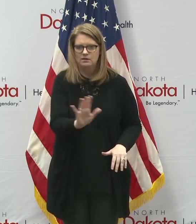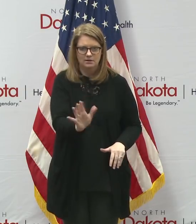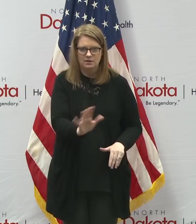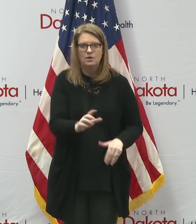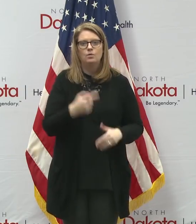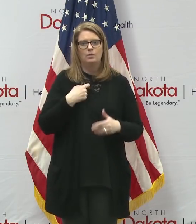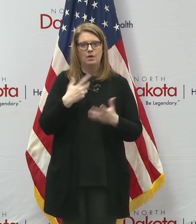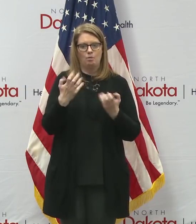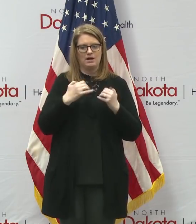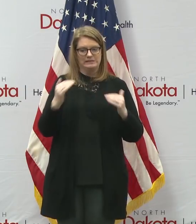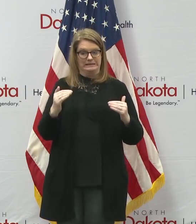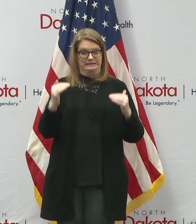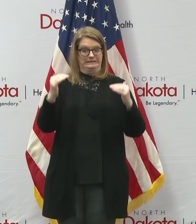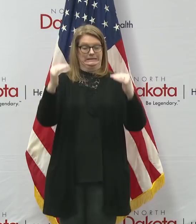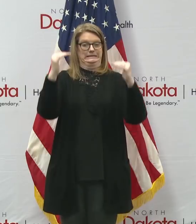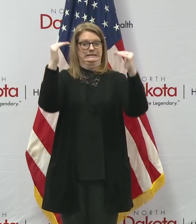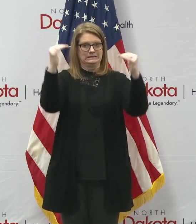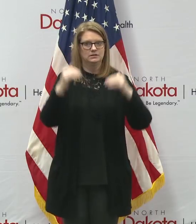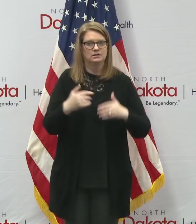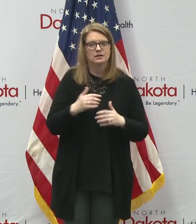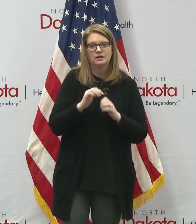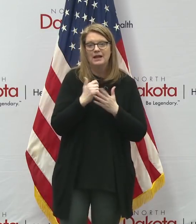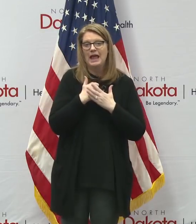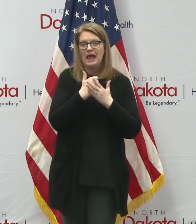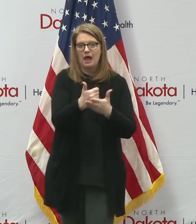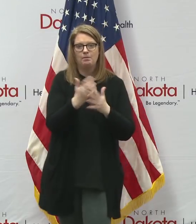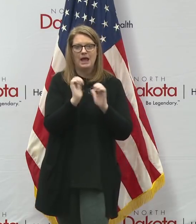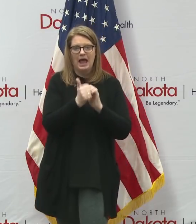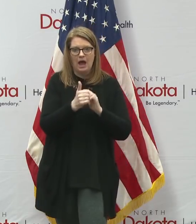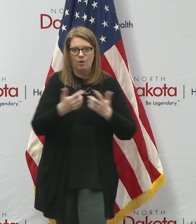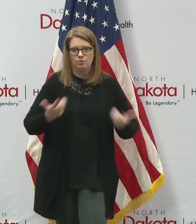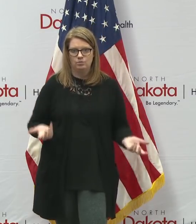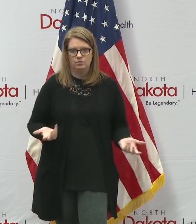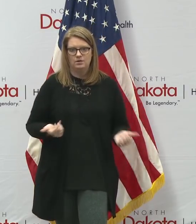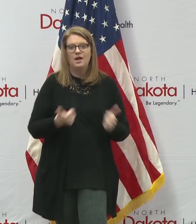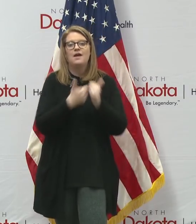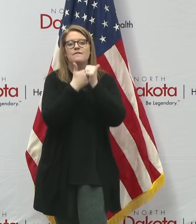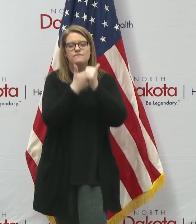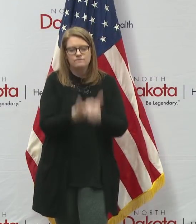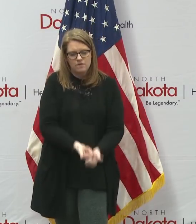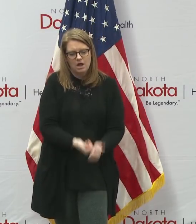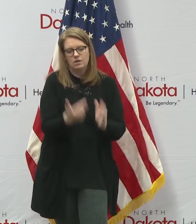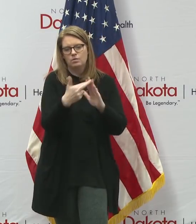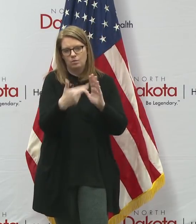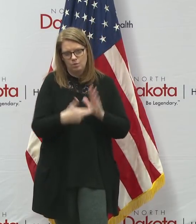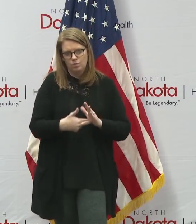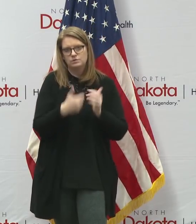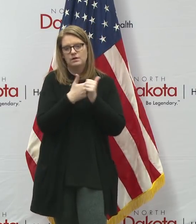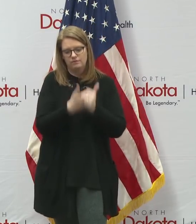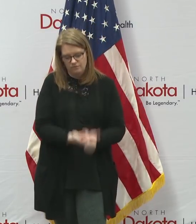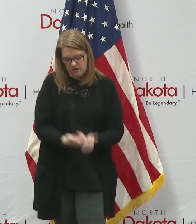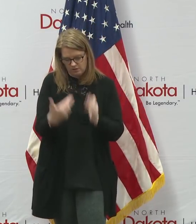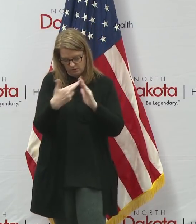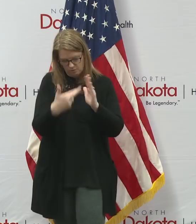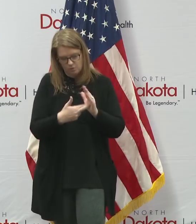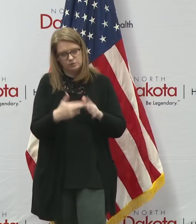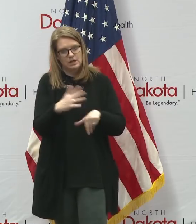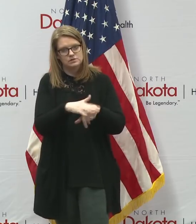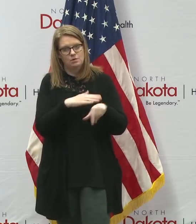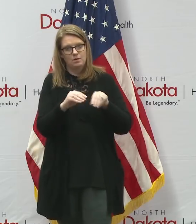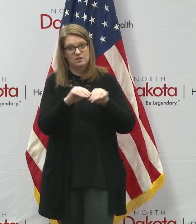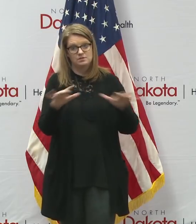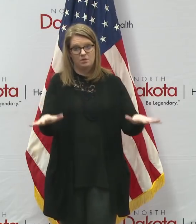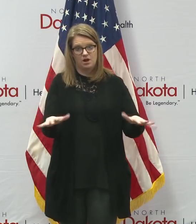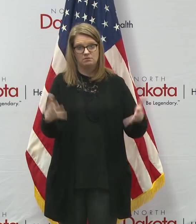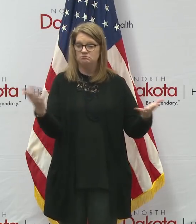How you can help all those people that are working around the clock is follow the guidance on helping to slow the spread. But